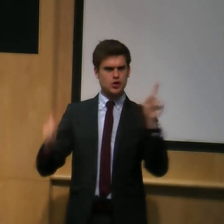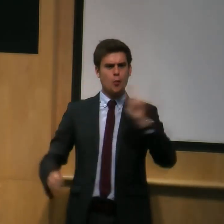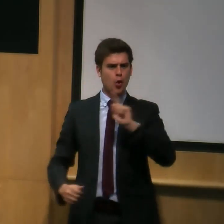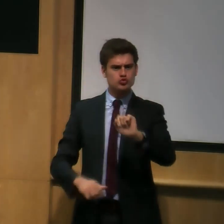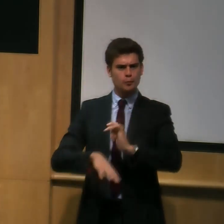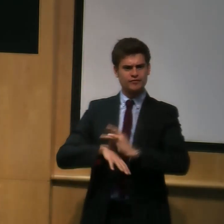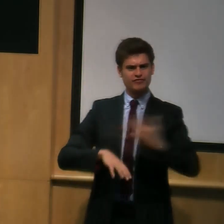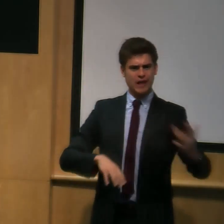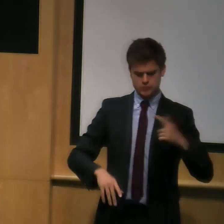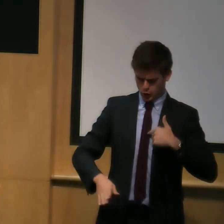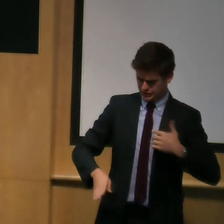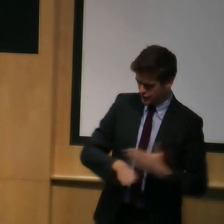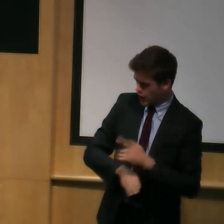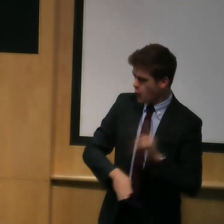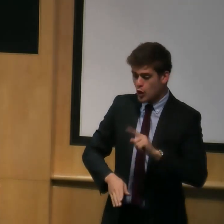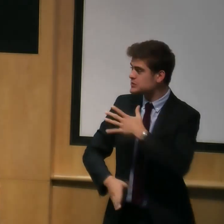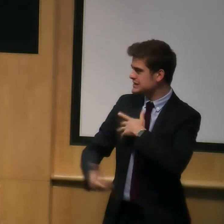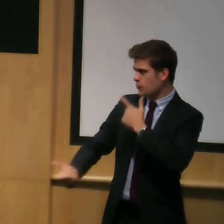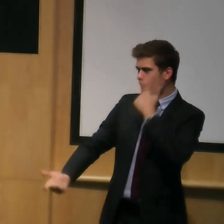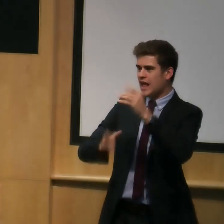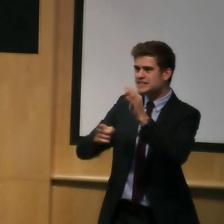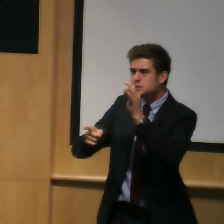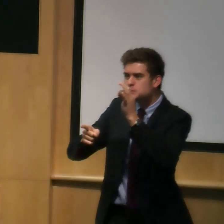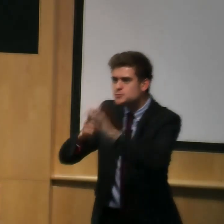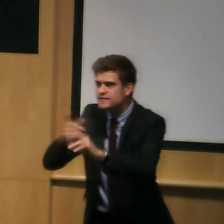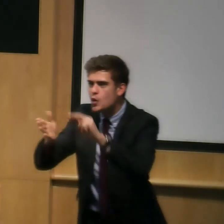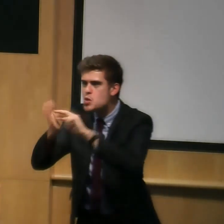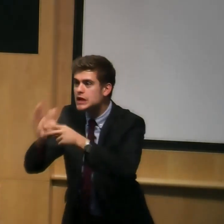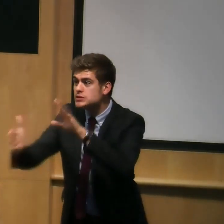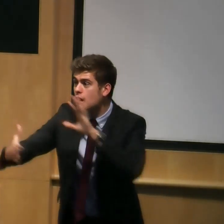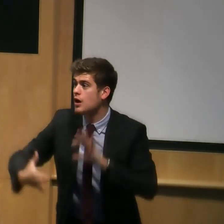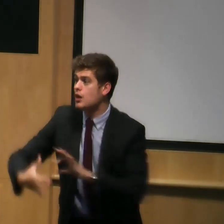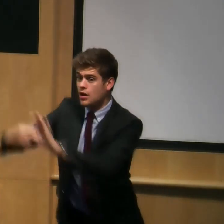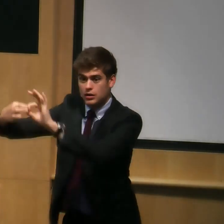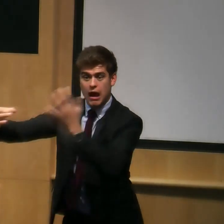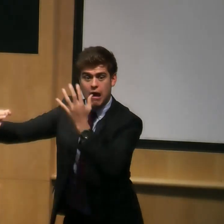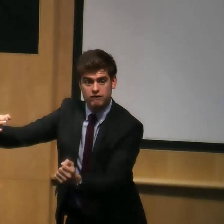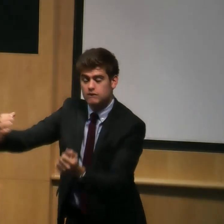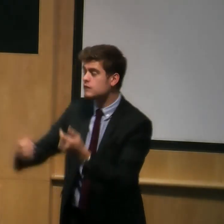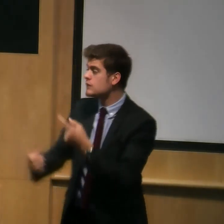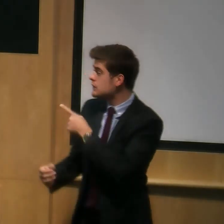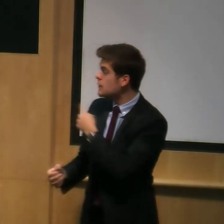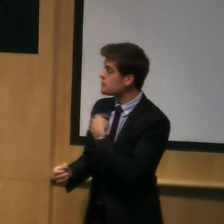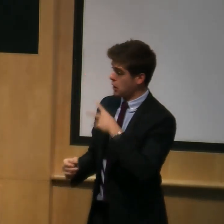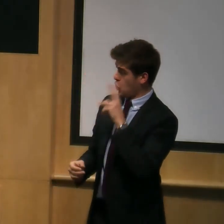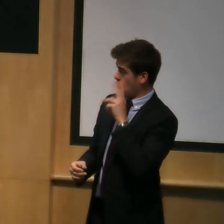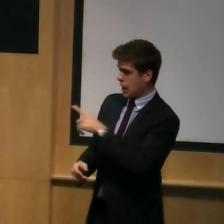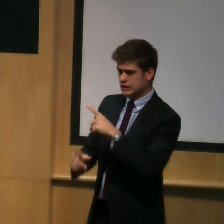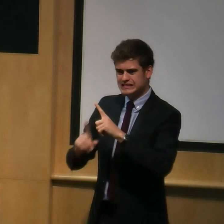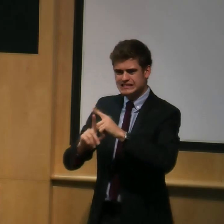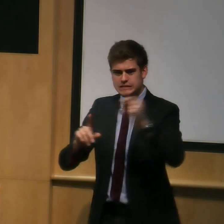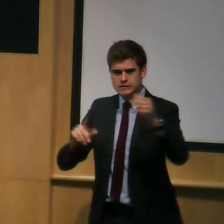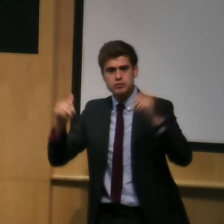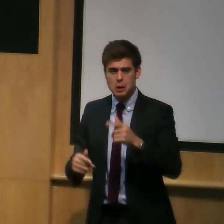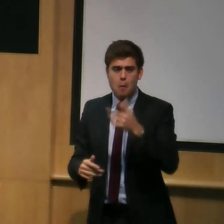it works in that way. Now, I understand that deaf people coming into professional life and looking for professional jobs, I completely understand